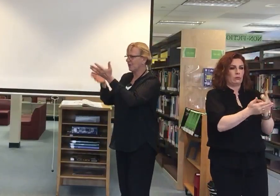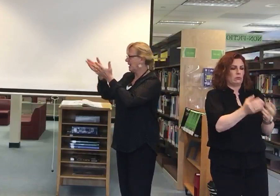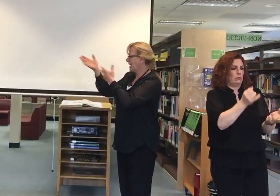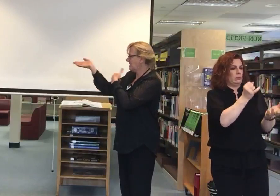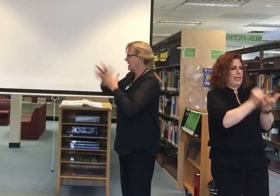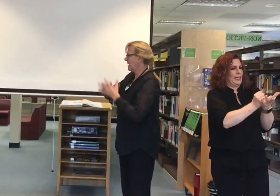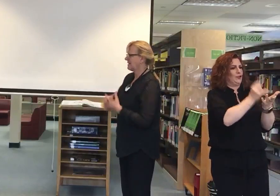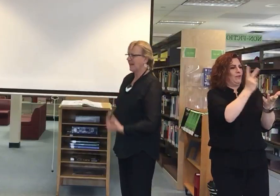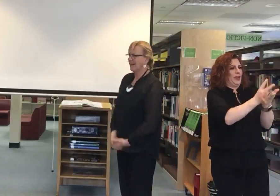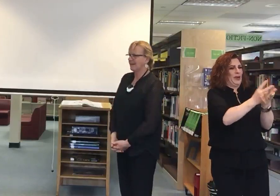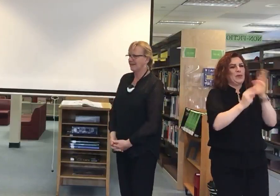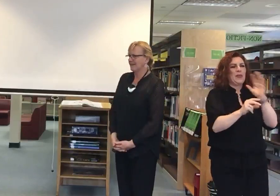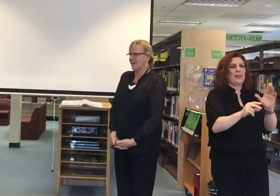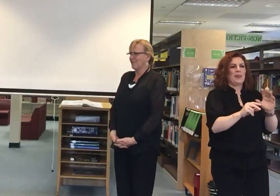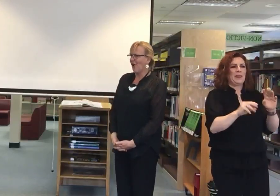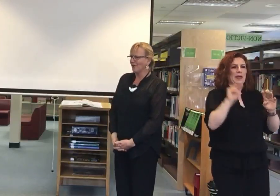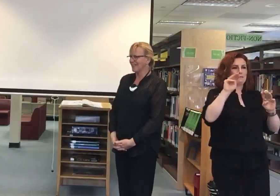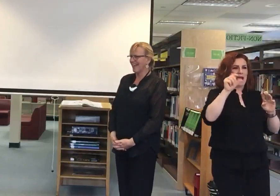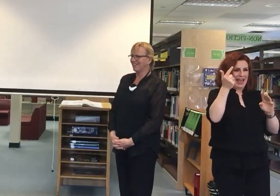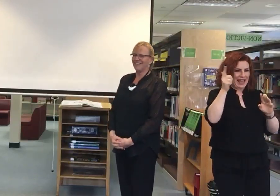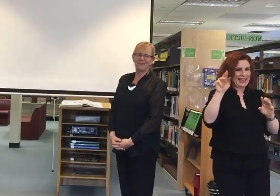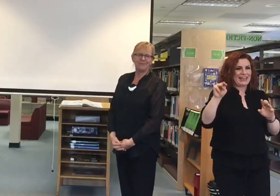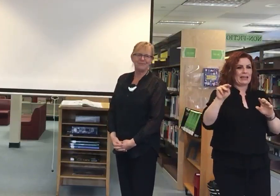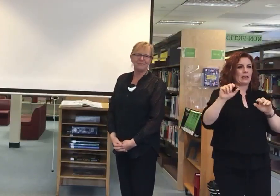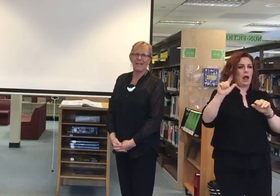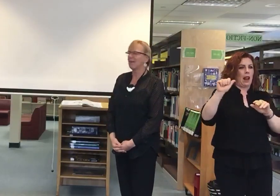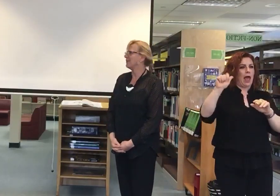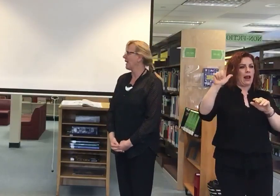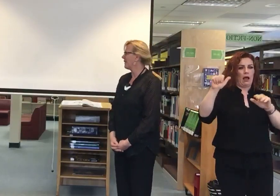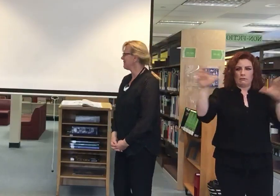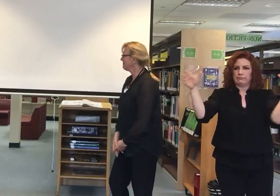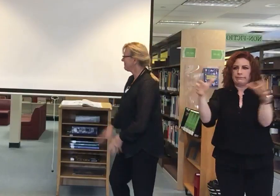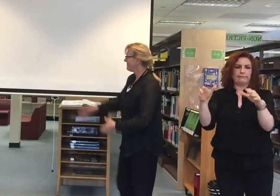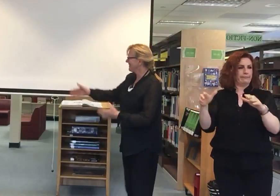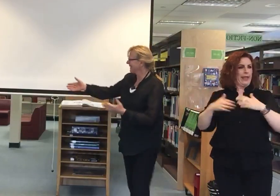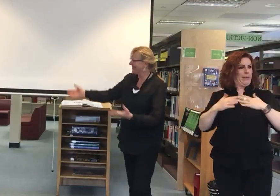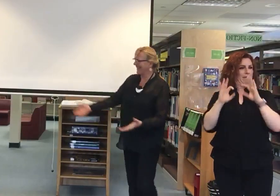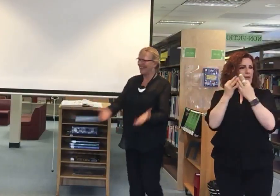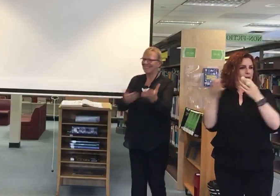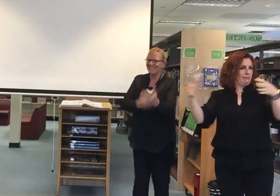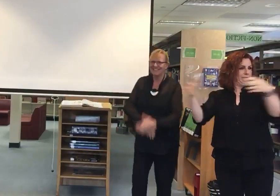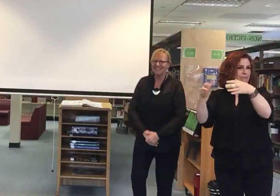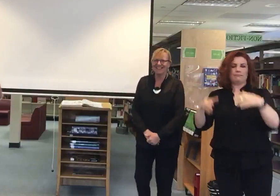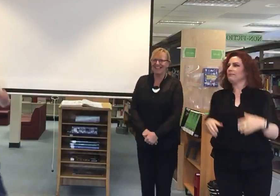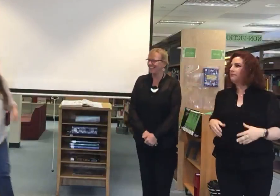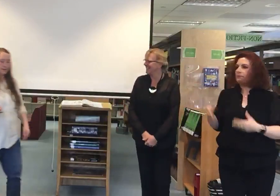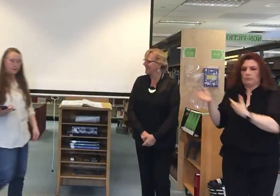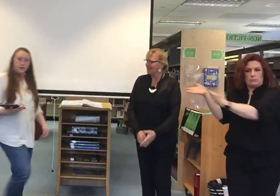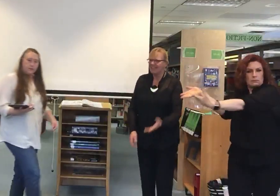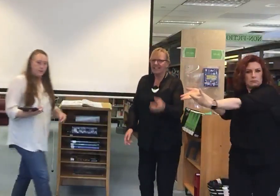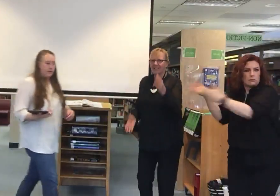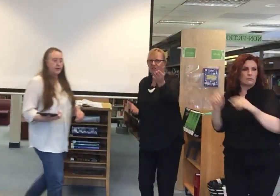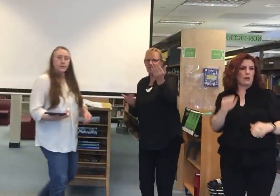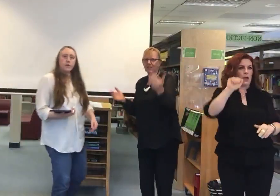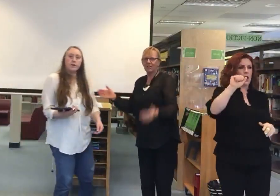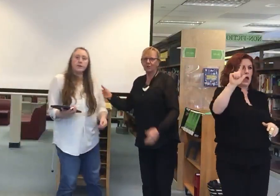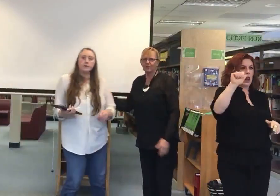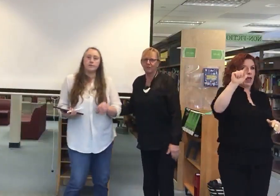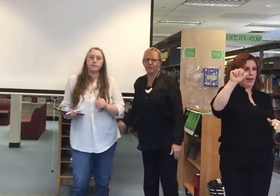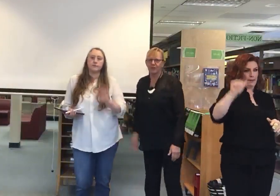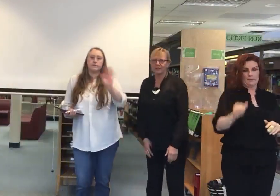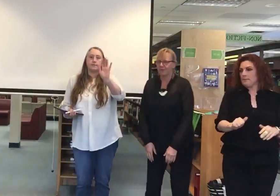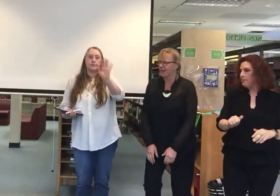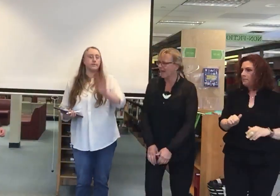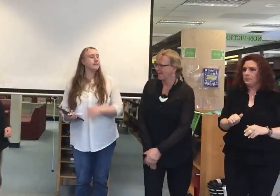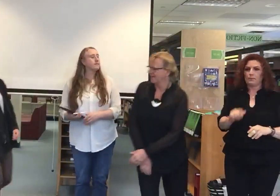and Rachel and Alana, et cetera, all together in a big happy family. Okay, so here's Alana. This way? Yeah, just so that you're